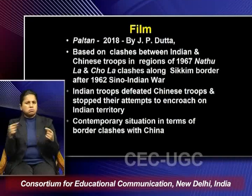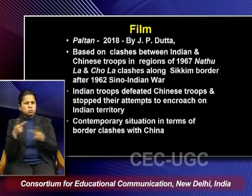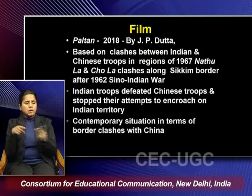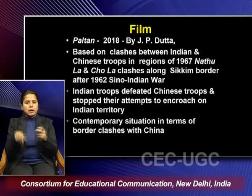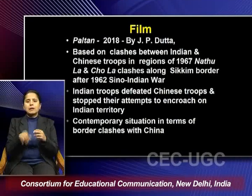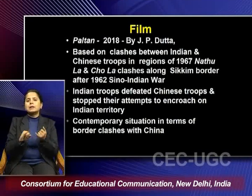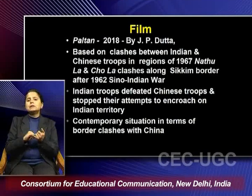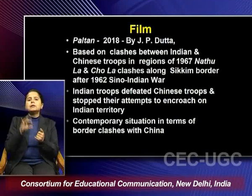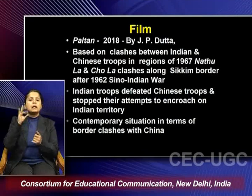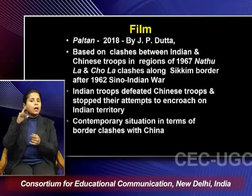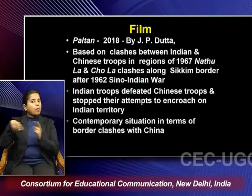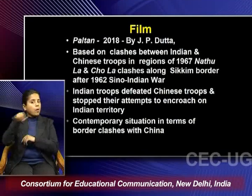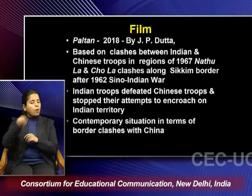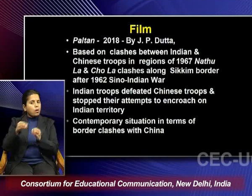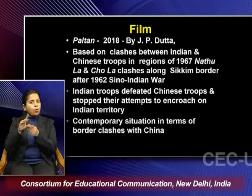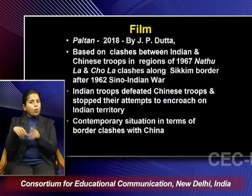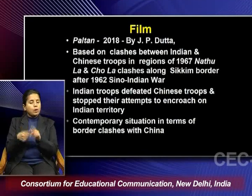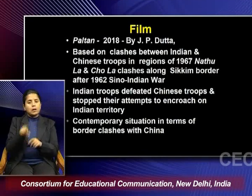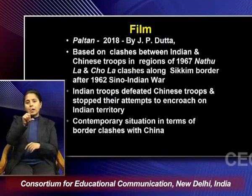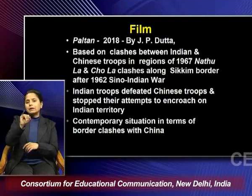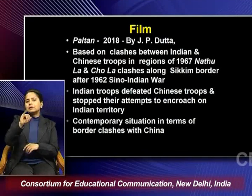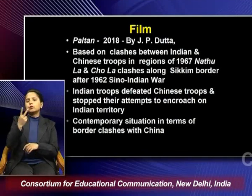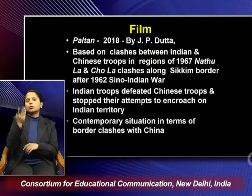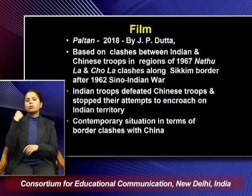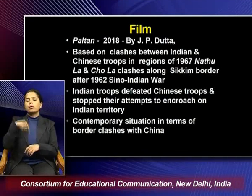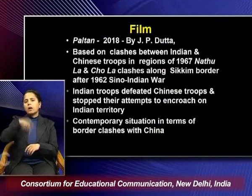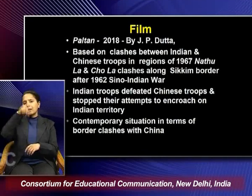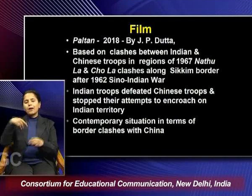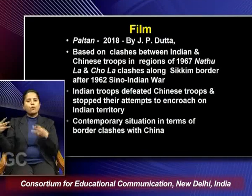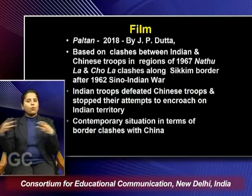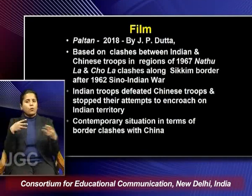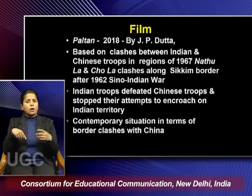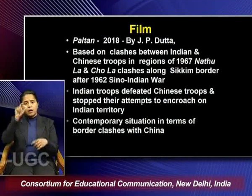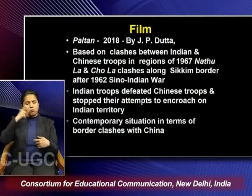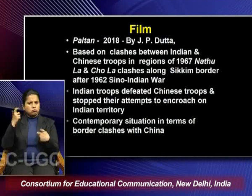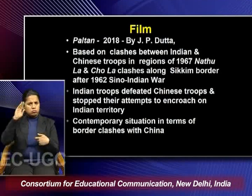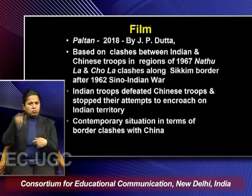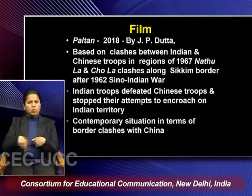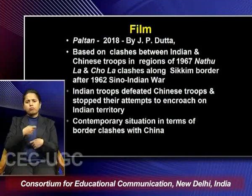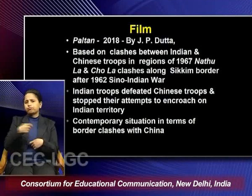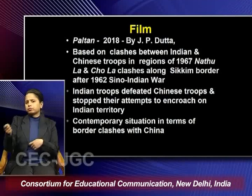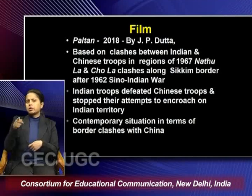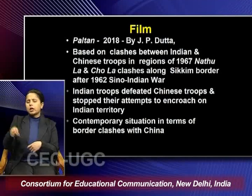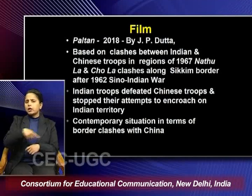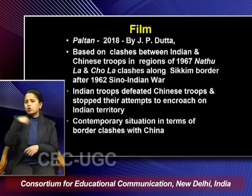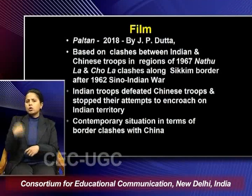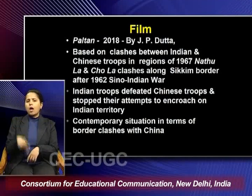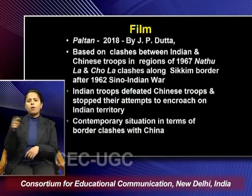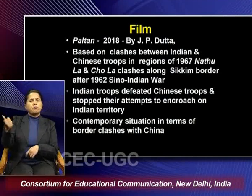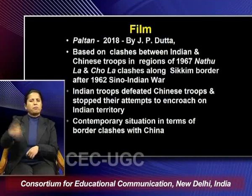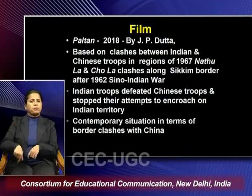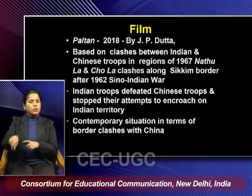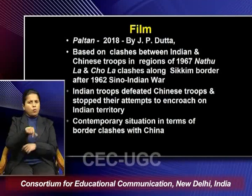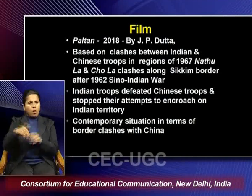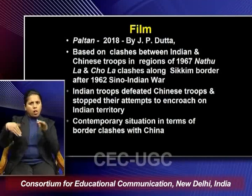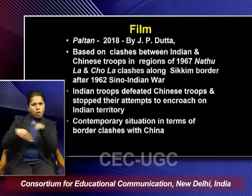after the 1962 Sino-Indian War, and how the Indian troops, they defeated the Chinese troops here and stopped their attempts to encroach